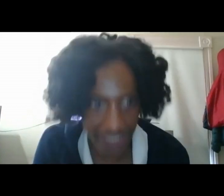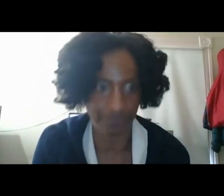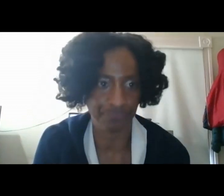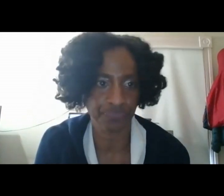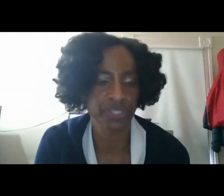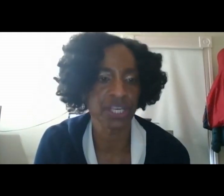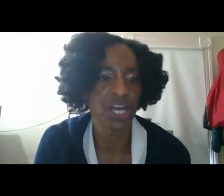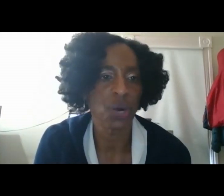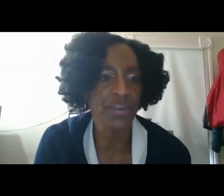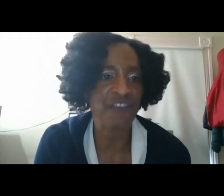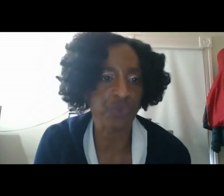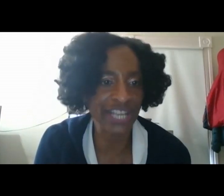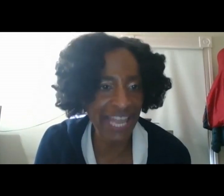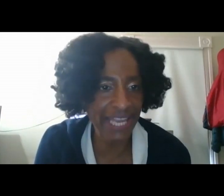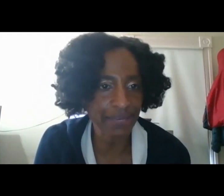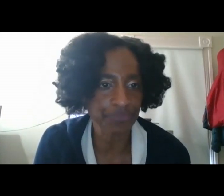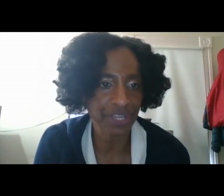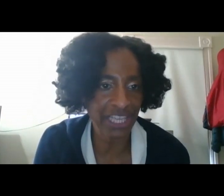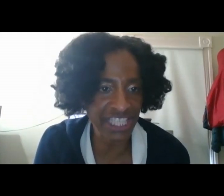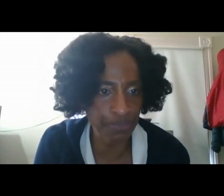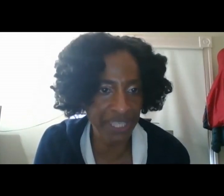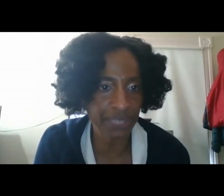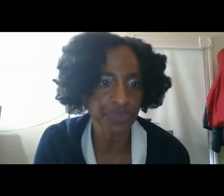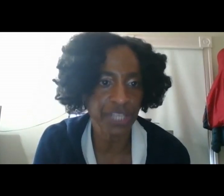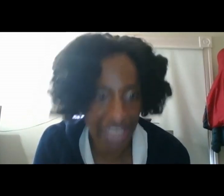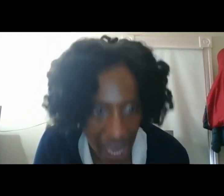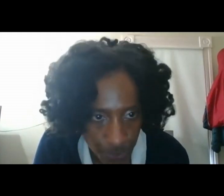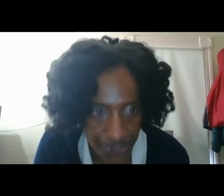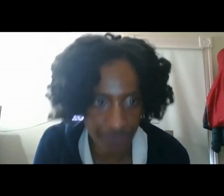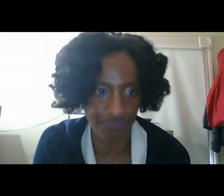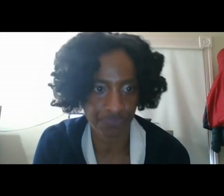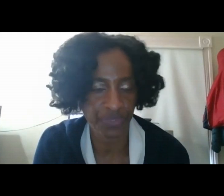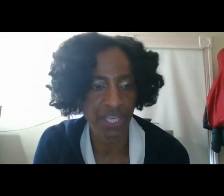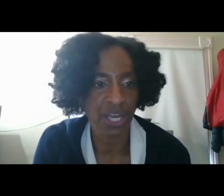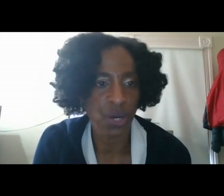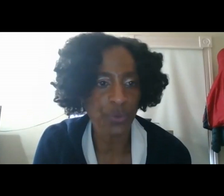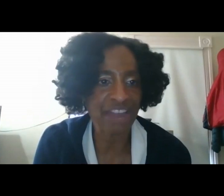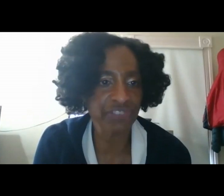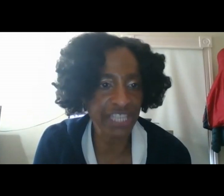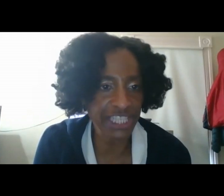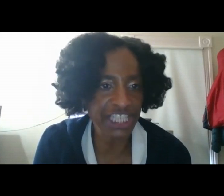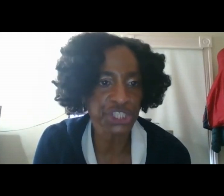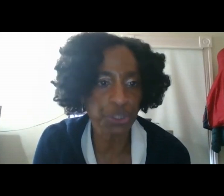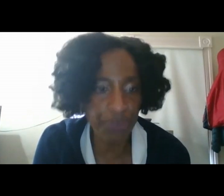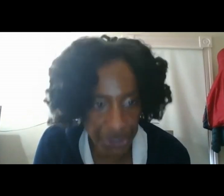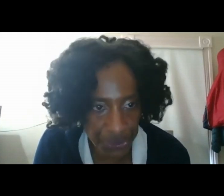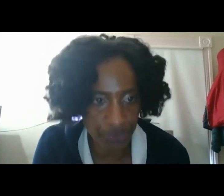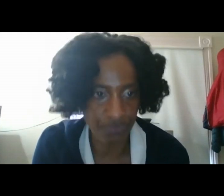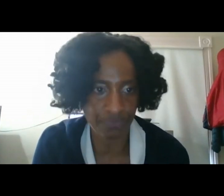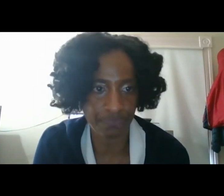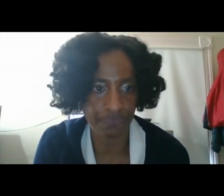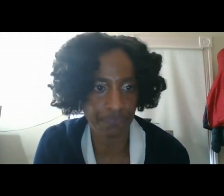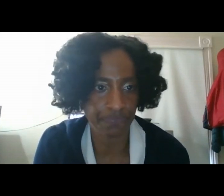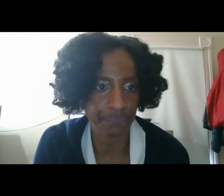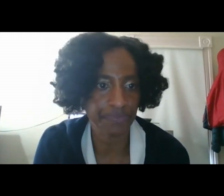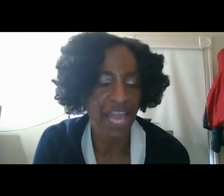Bowling. We have Renee Elizabeth Couts. We have Lily Depew,